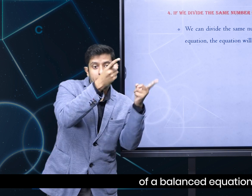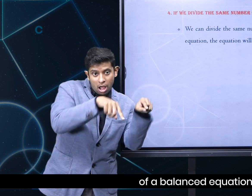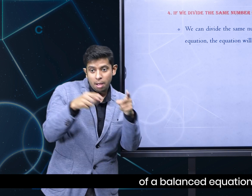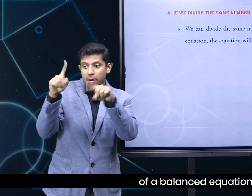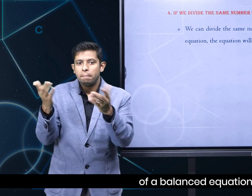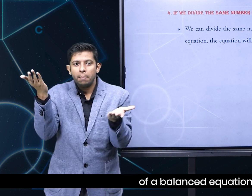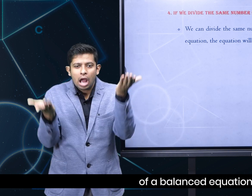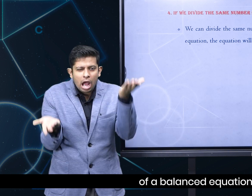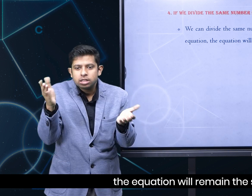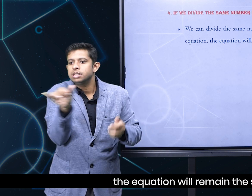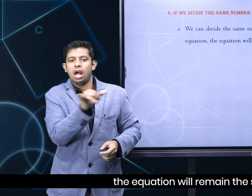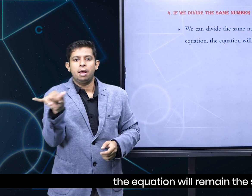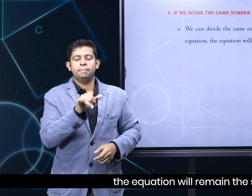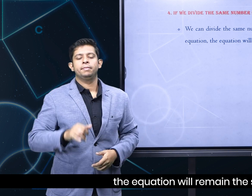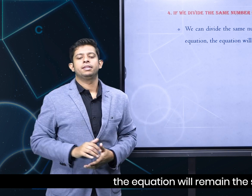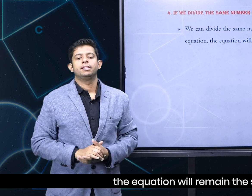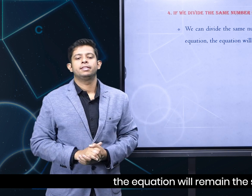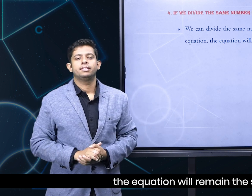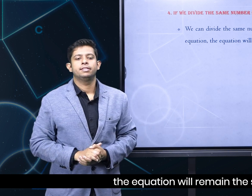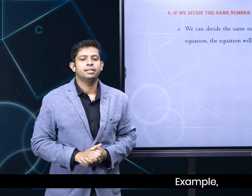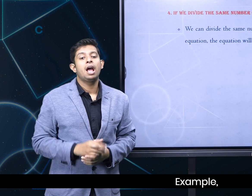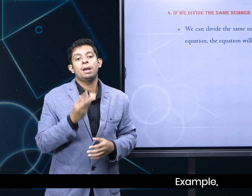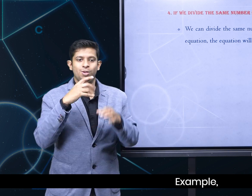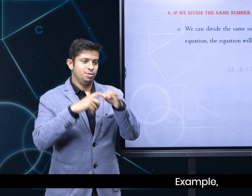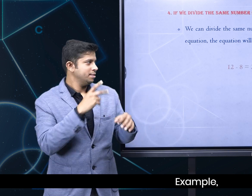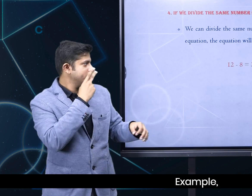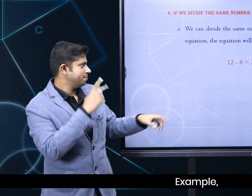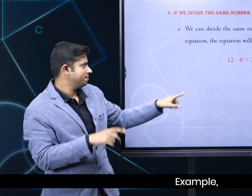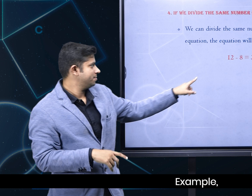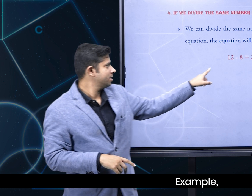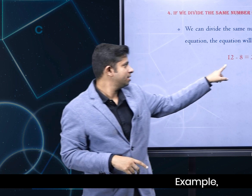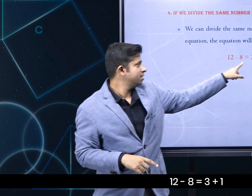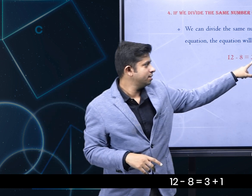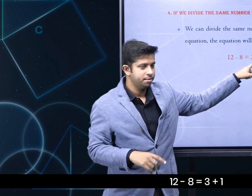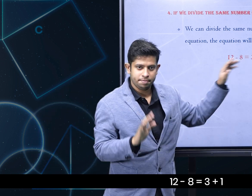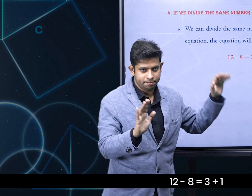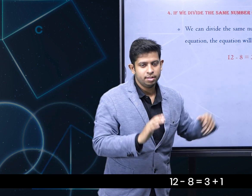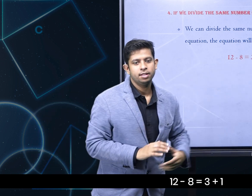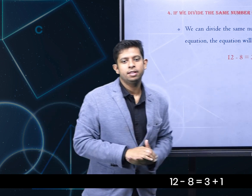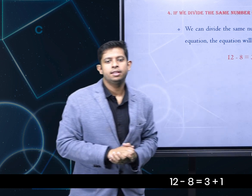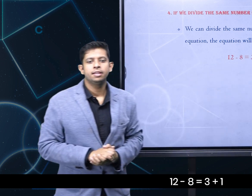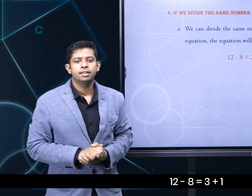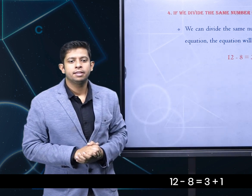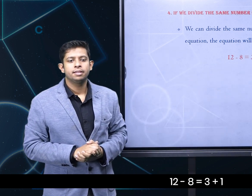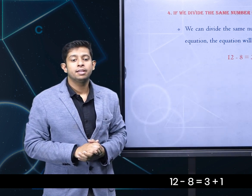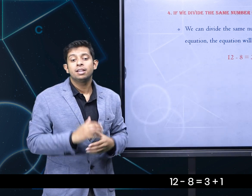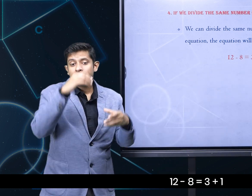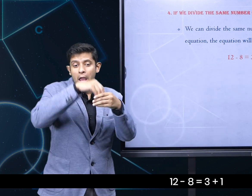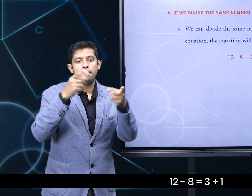balanced equation. The equation will remain the same. Example, 12 minus 8 equals to 3 plus 1. If